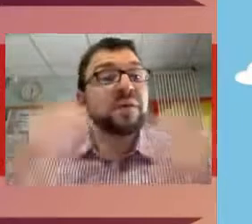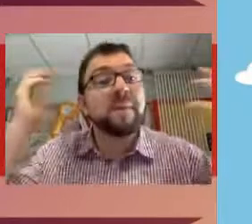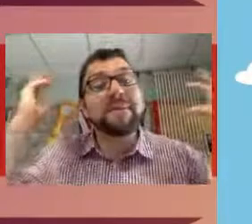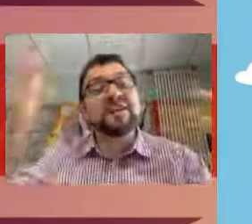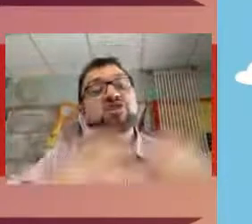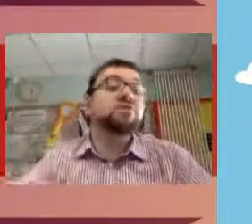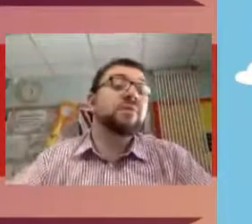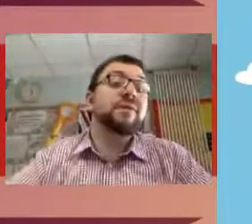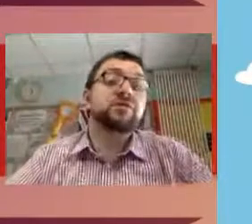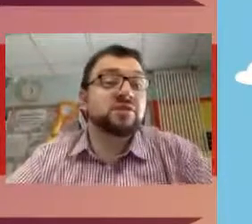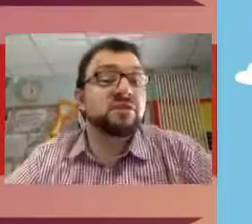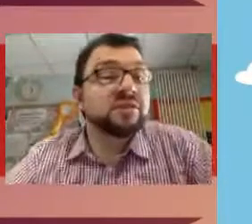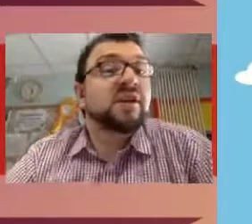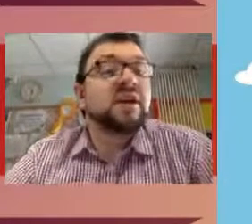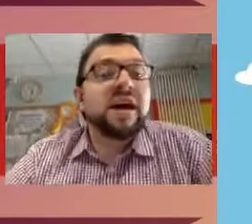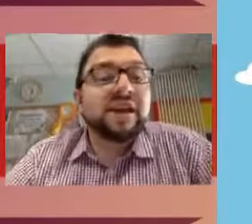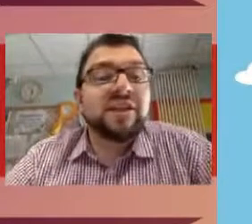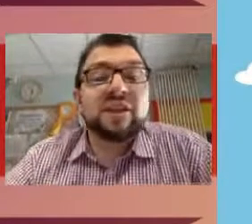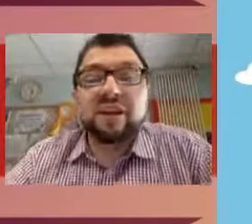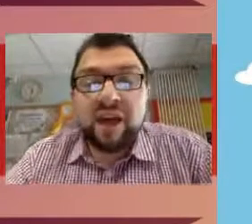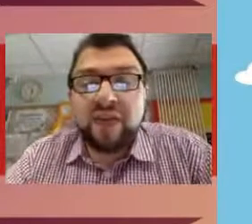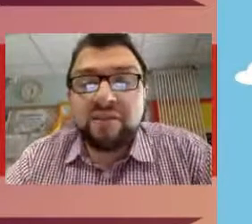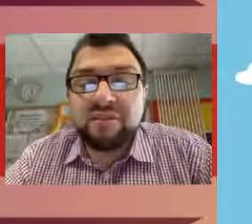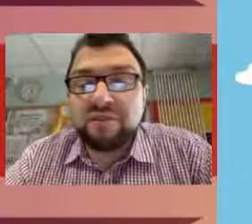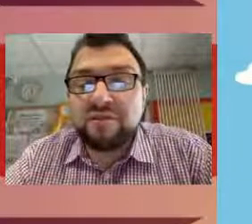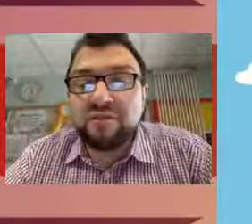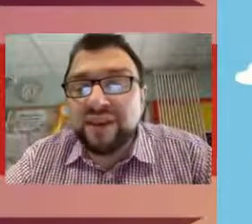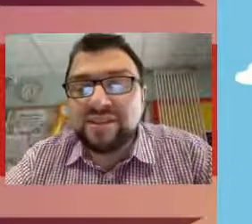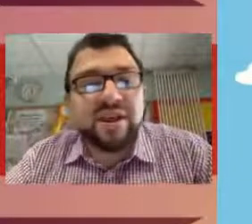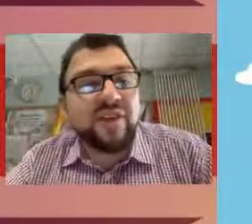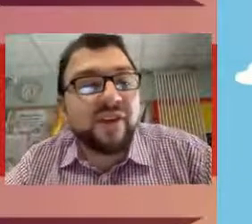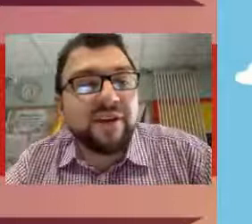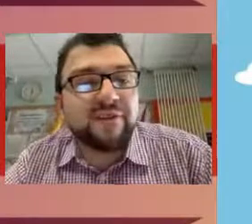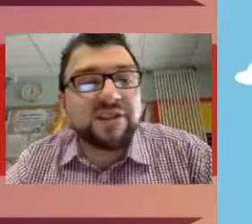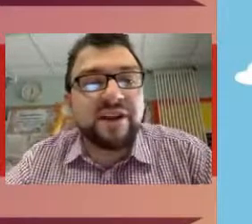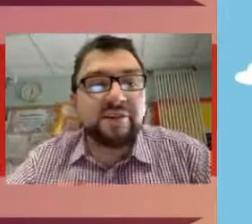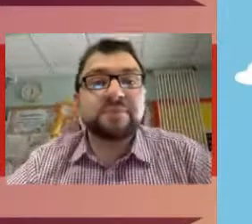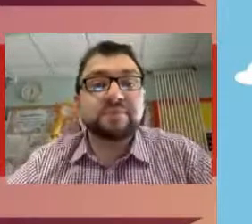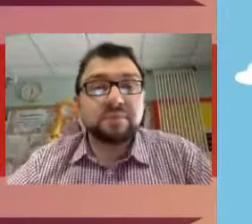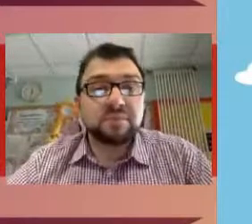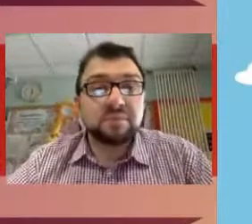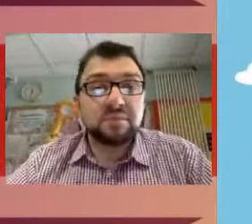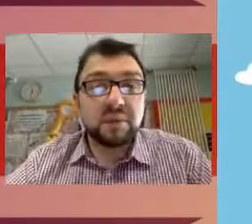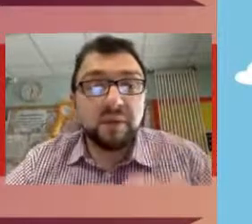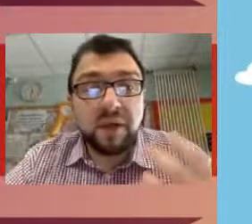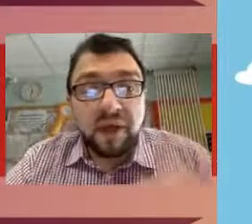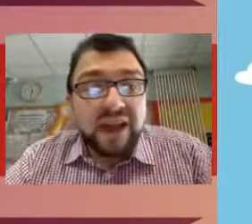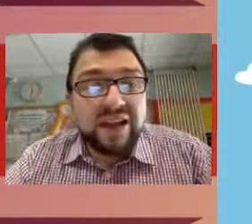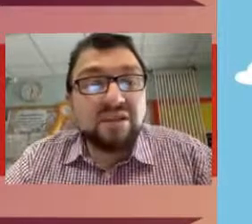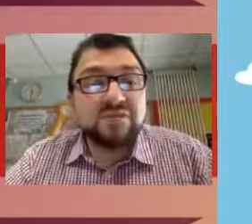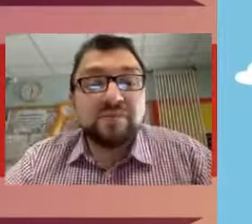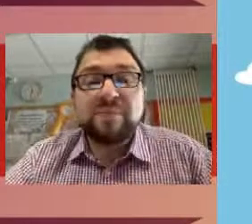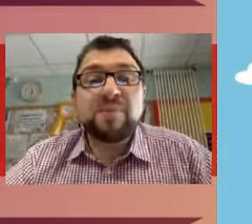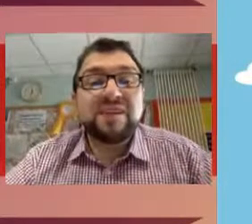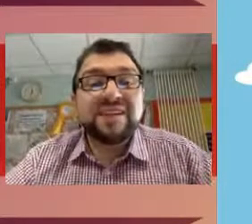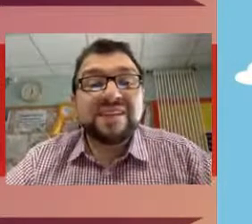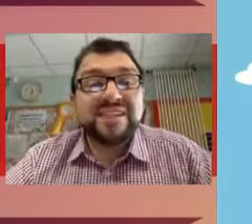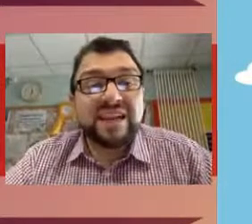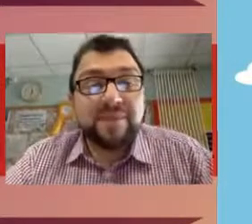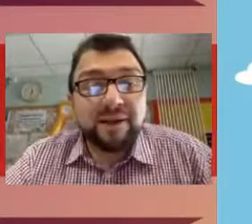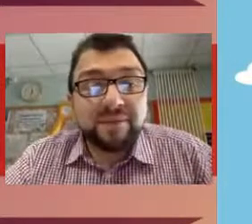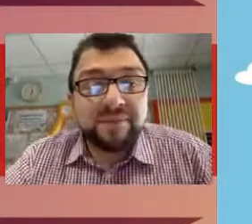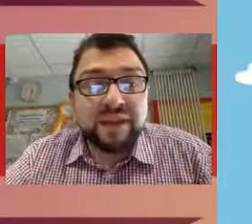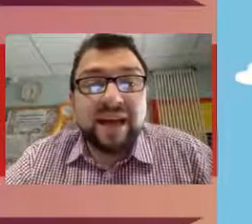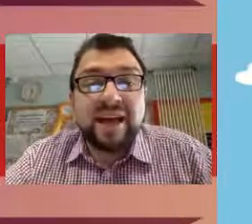right, Joel. I think it would have been a mixture of emotions. And I think that's a good reflection there. Thank you for sharing. And lots of people, though, they